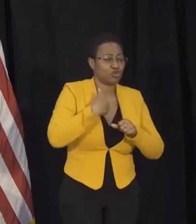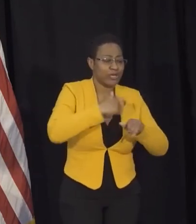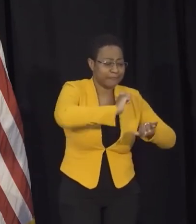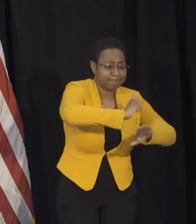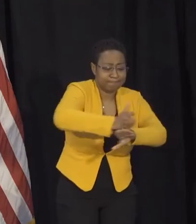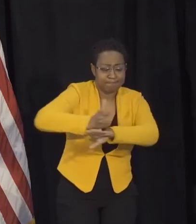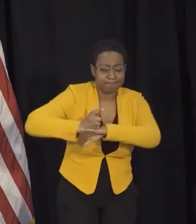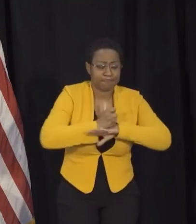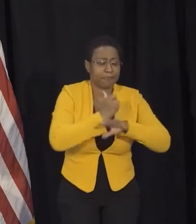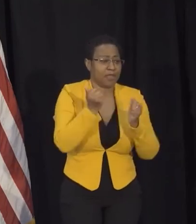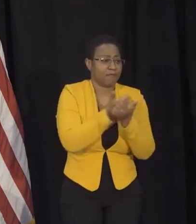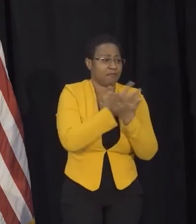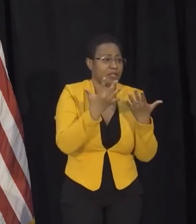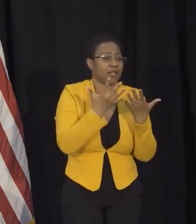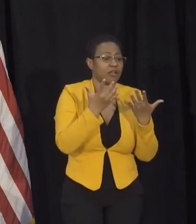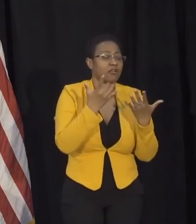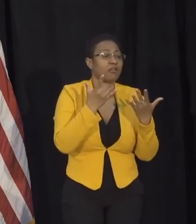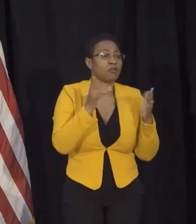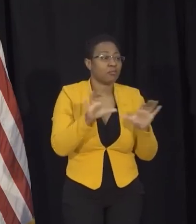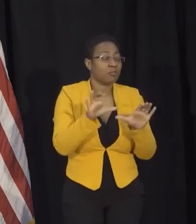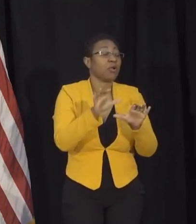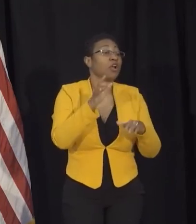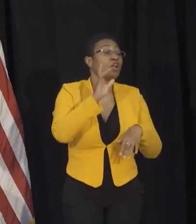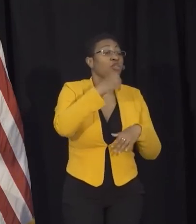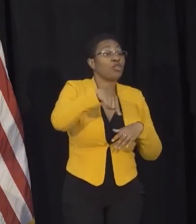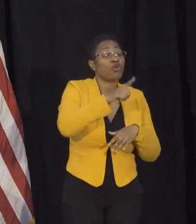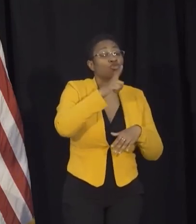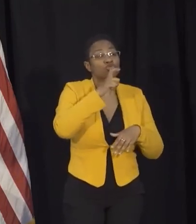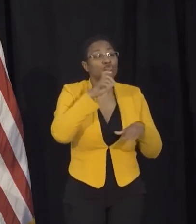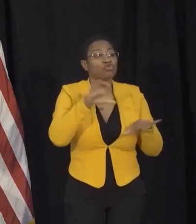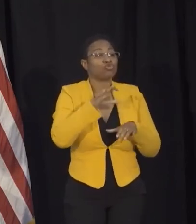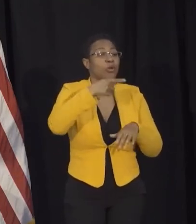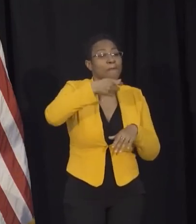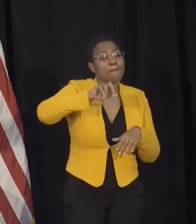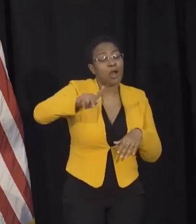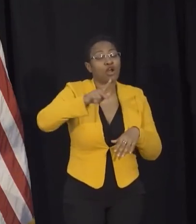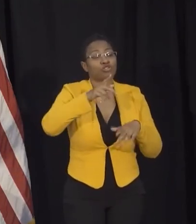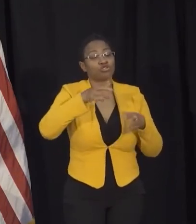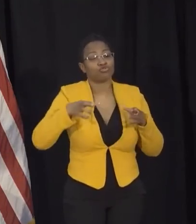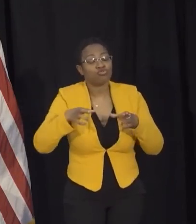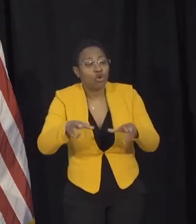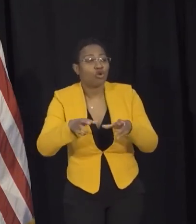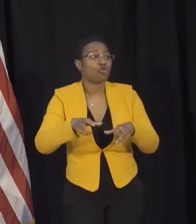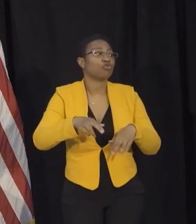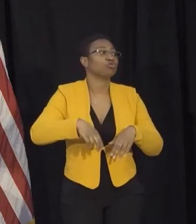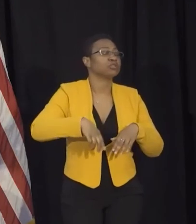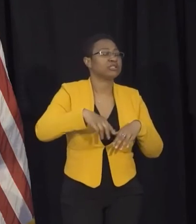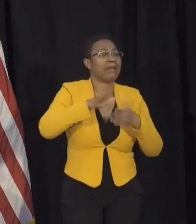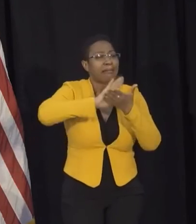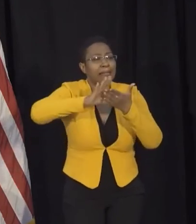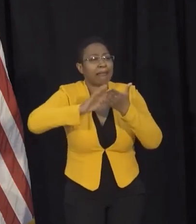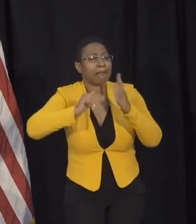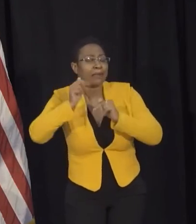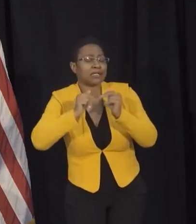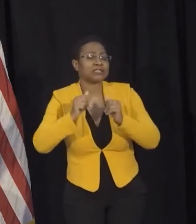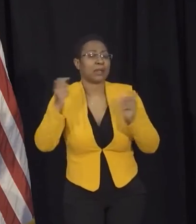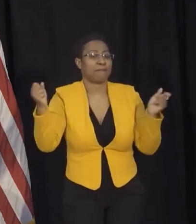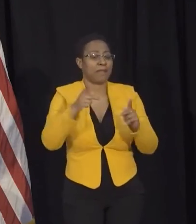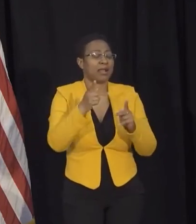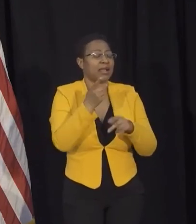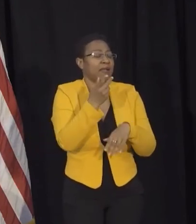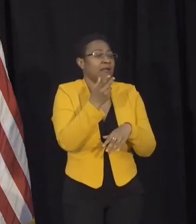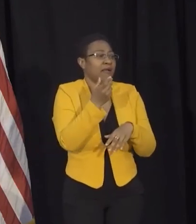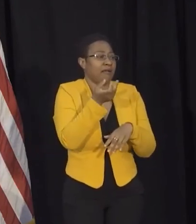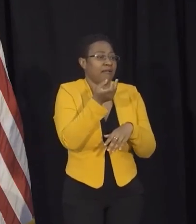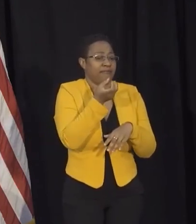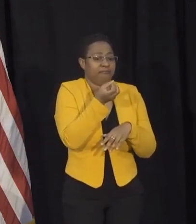essential infrastructure folks who do the parks, the roads, the water department back in the next couple weeks. But as I said again to the team